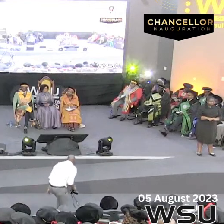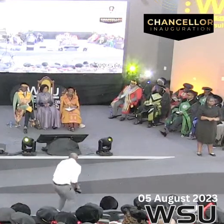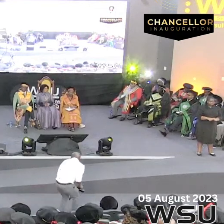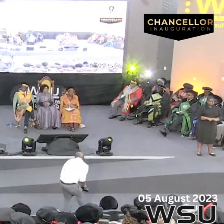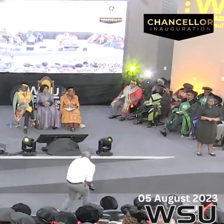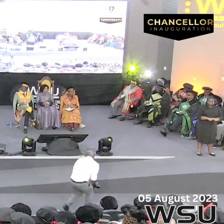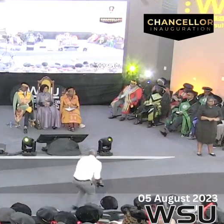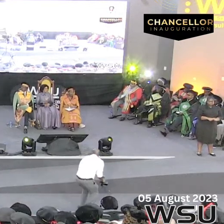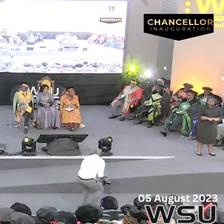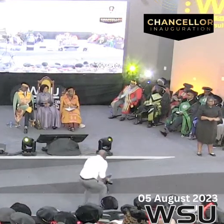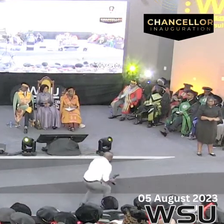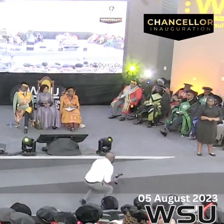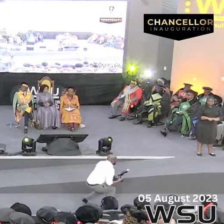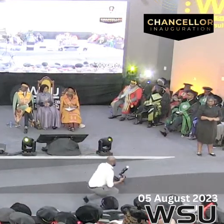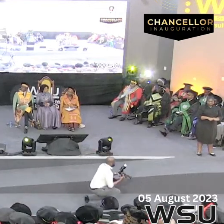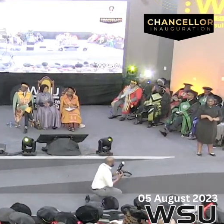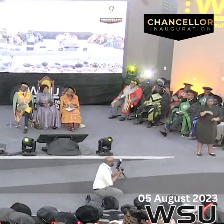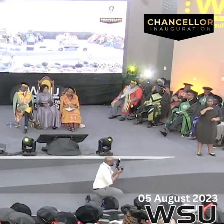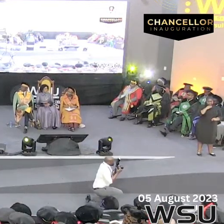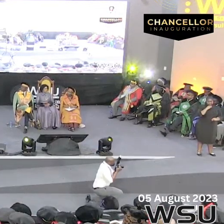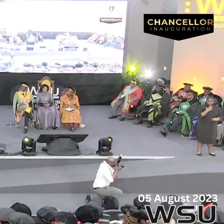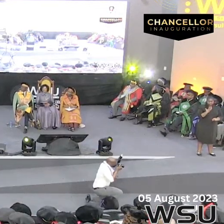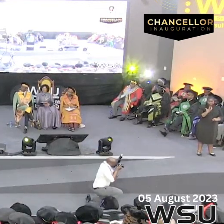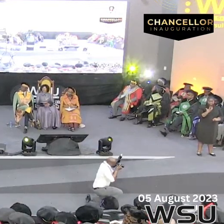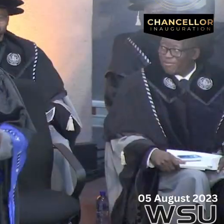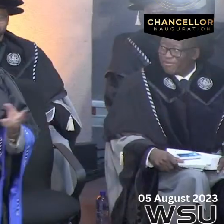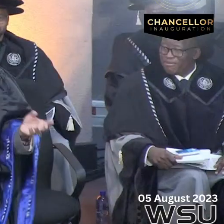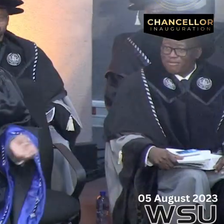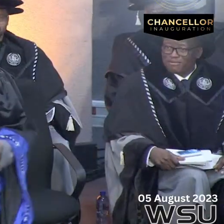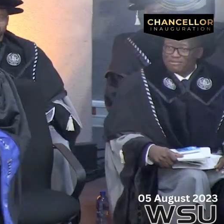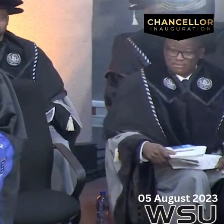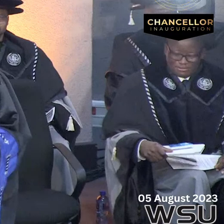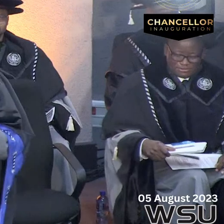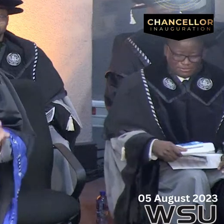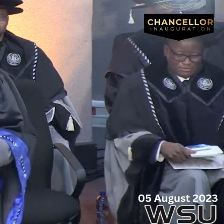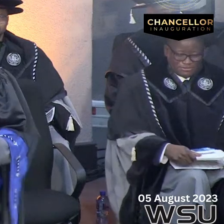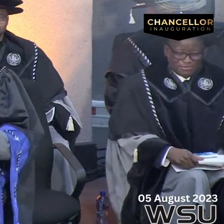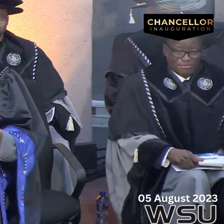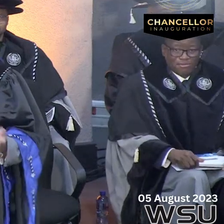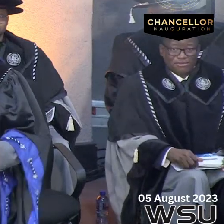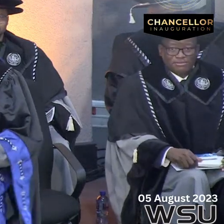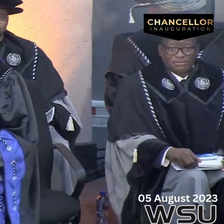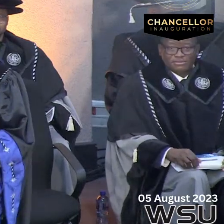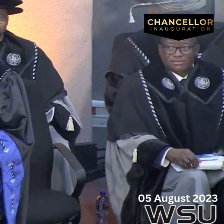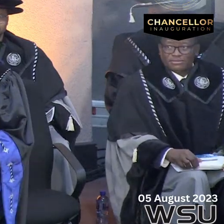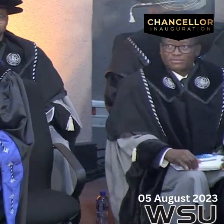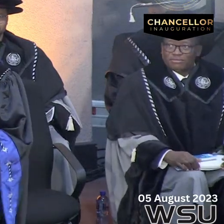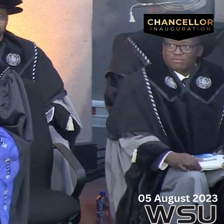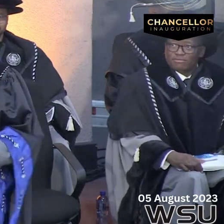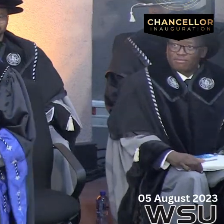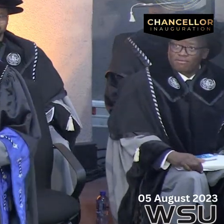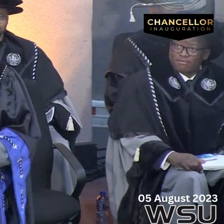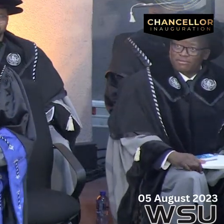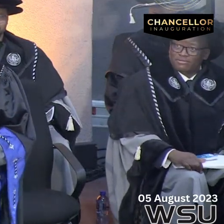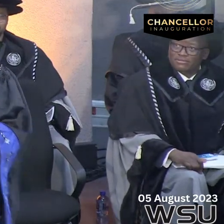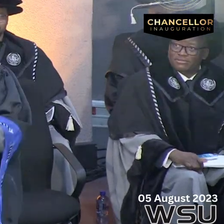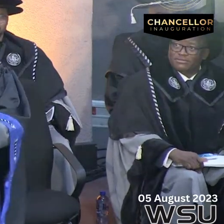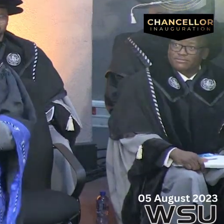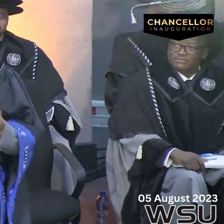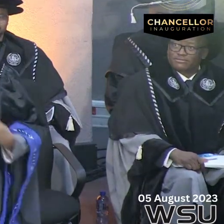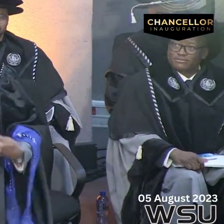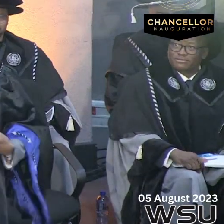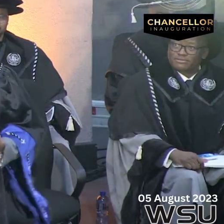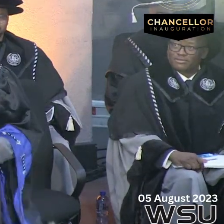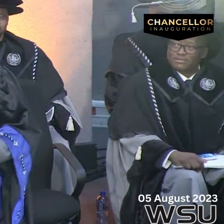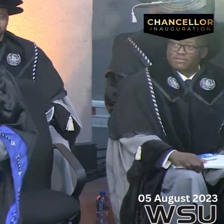There are workshops about good governance and this and this, and they waste money, they talk, they eat, but the country ubi